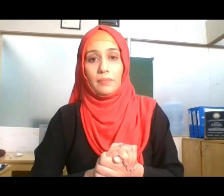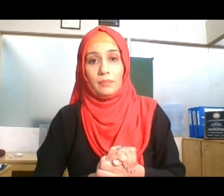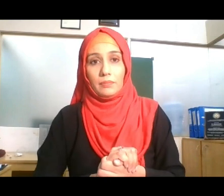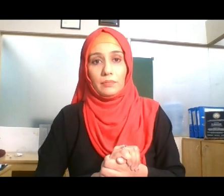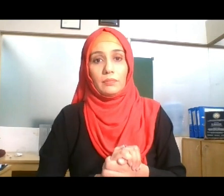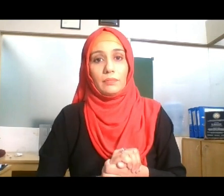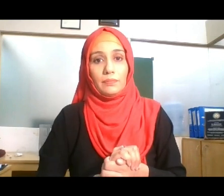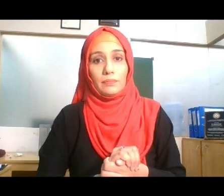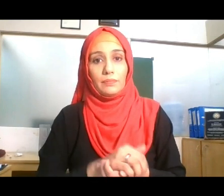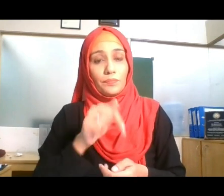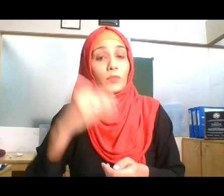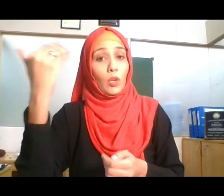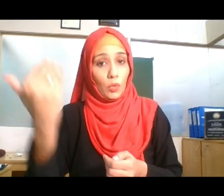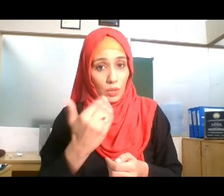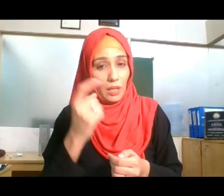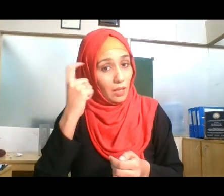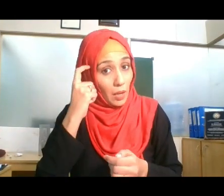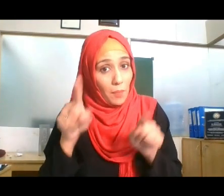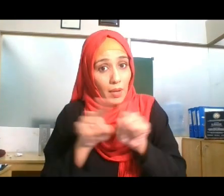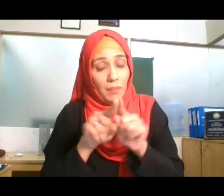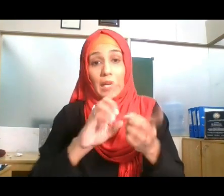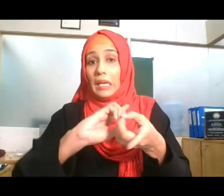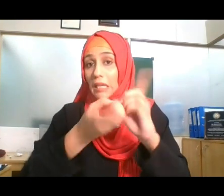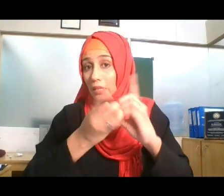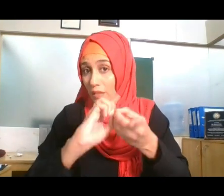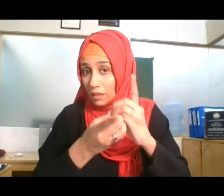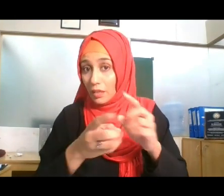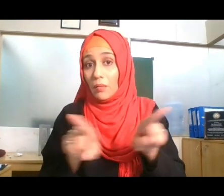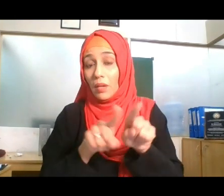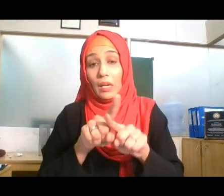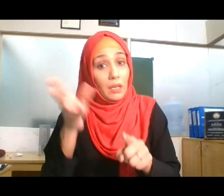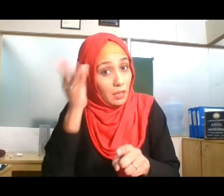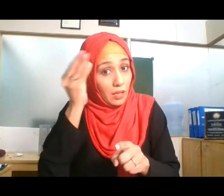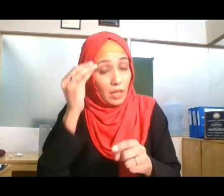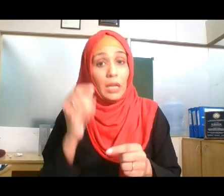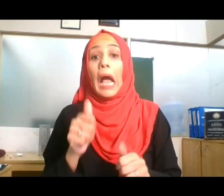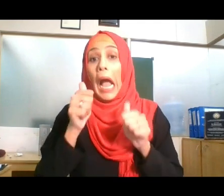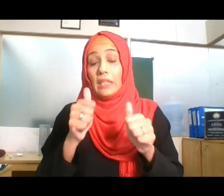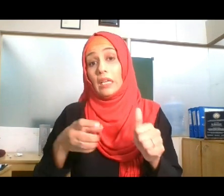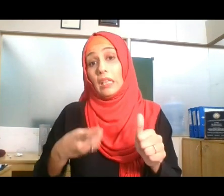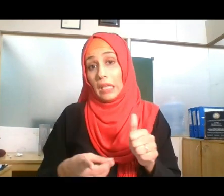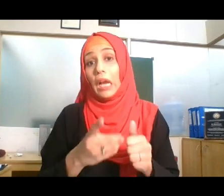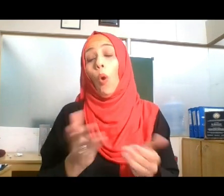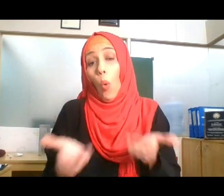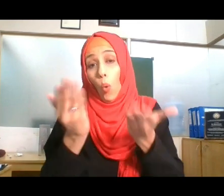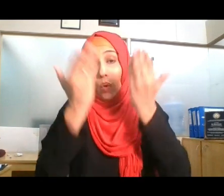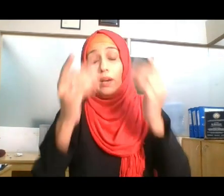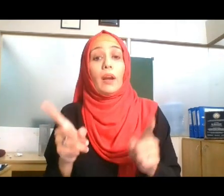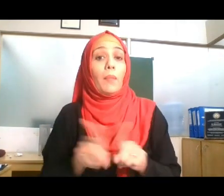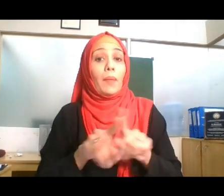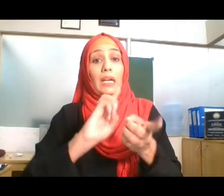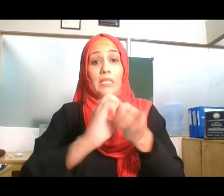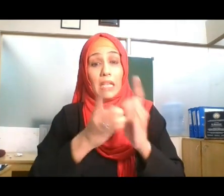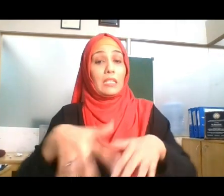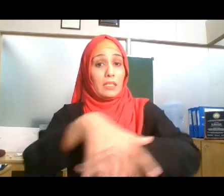from those that are new to the internet or a digital native who wants to learn more or improve their digital skills with content